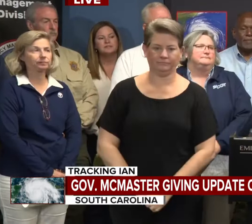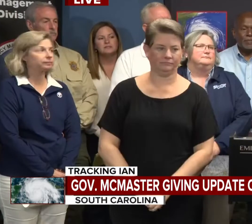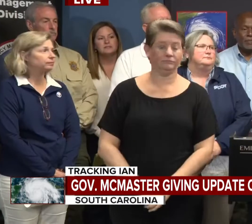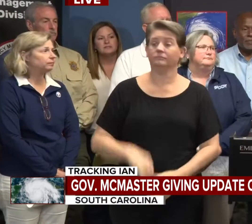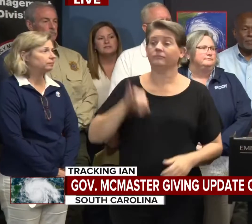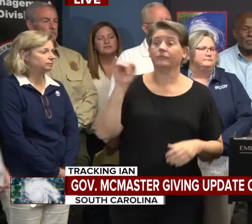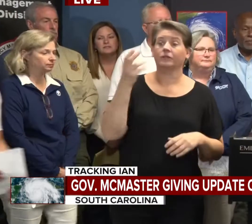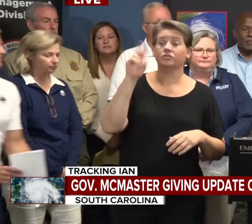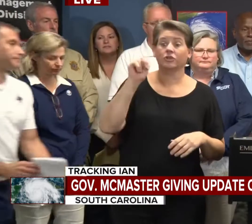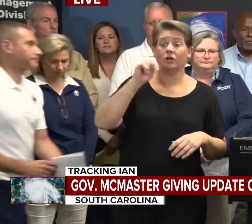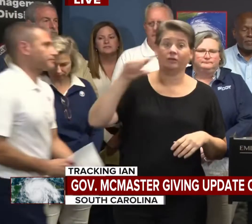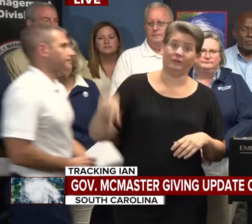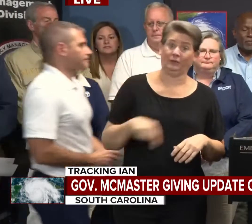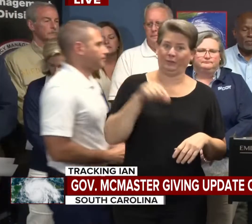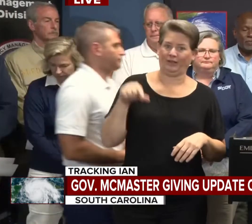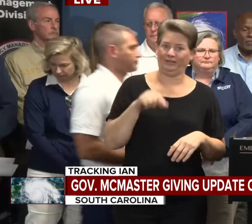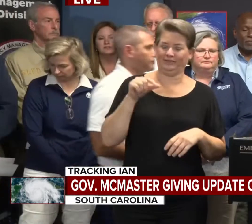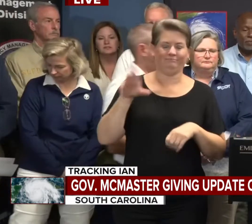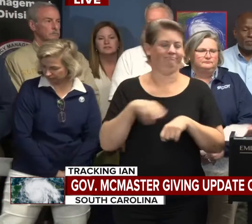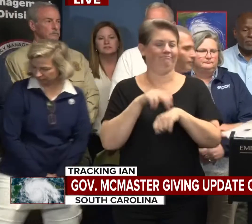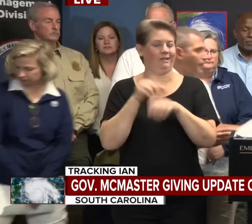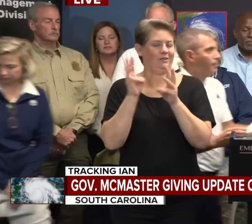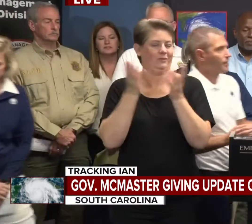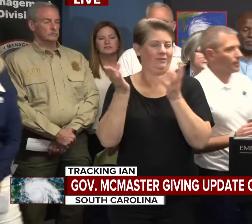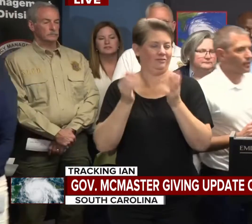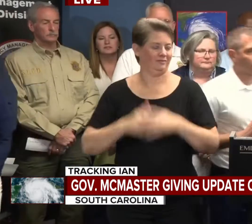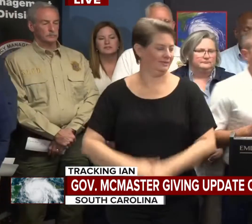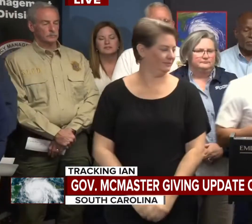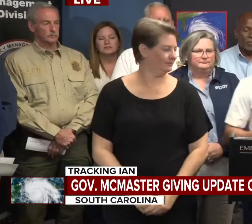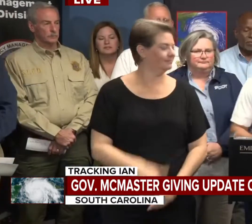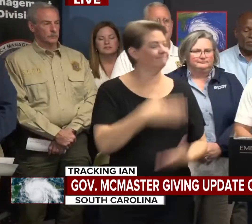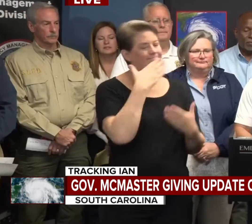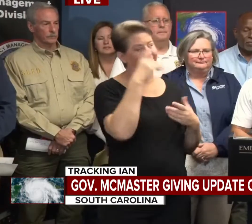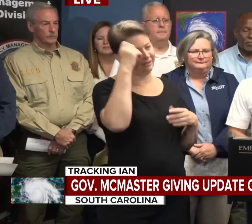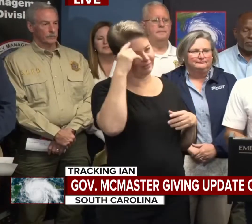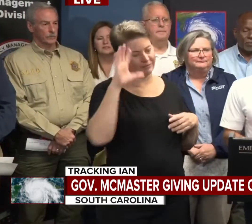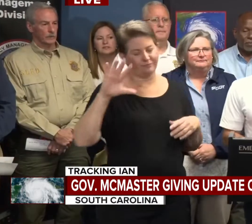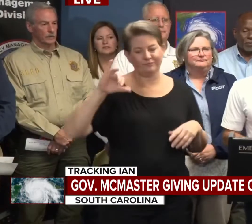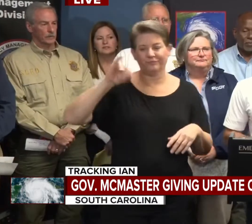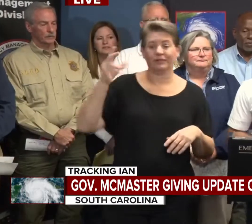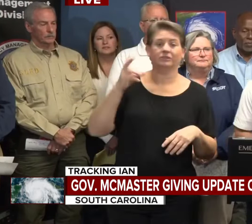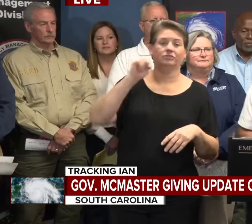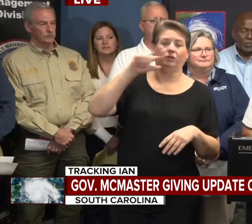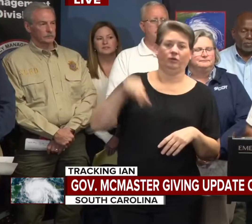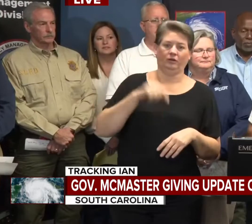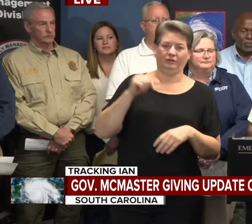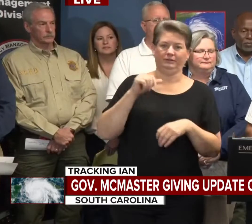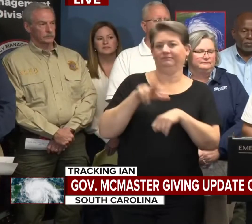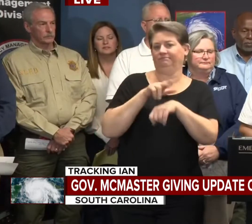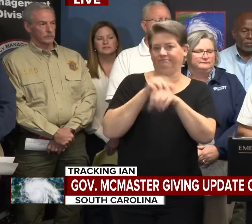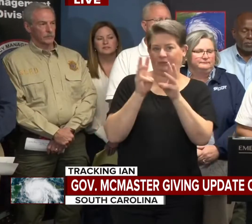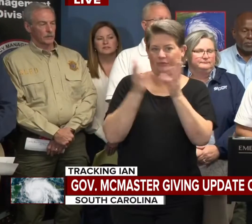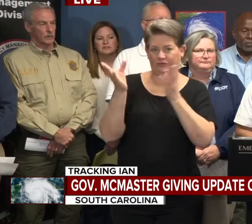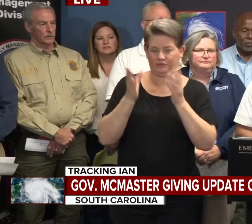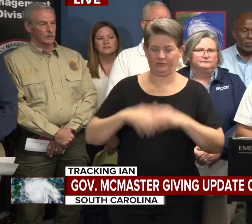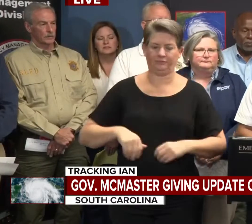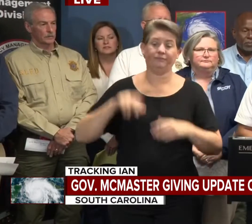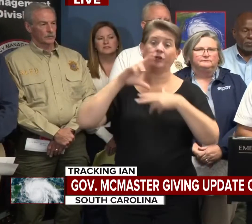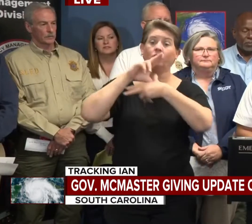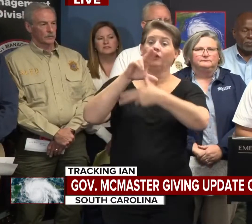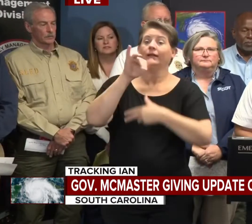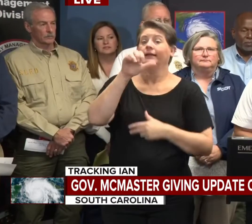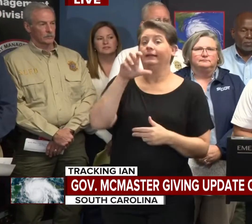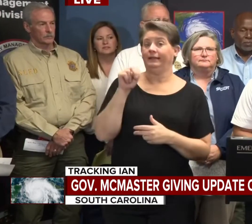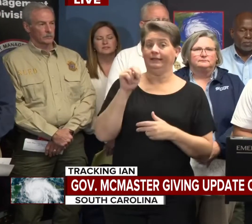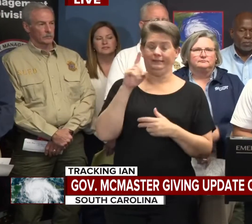Okay, John Quagliarello, National Weather Service. Thank you, Governor. John Quagliarello, National Weather Service. Hurricane Ian's